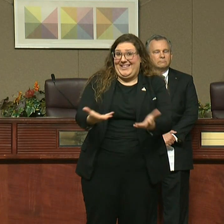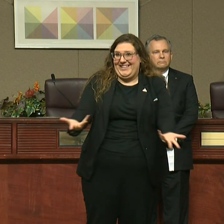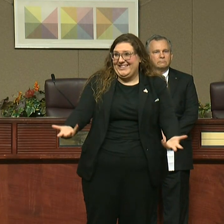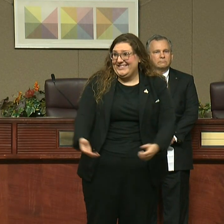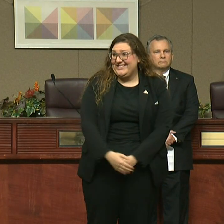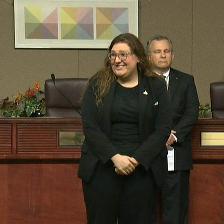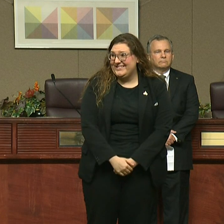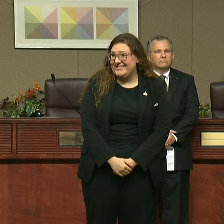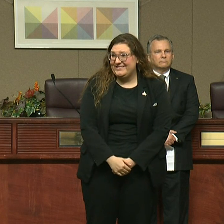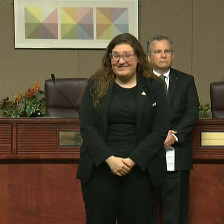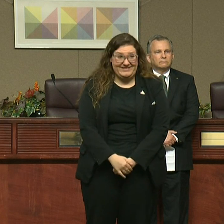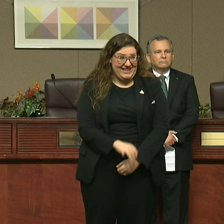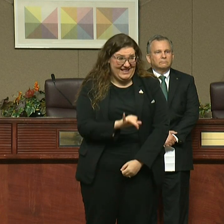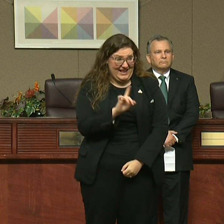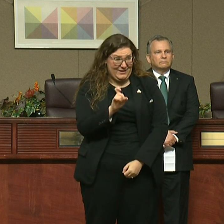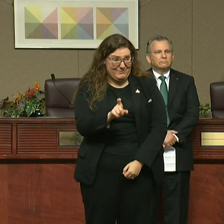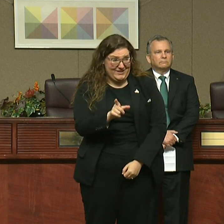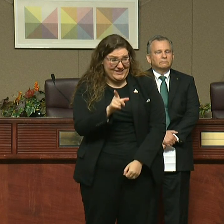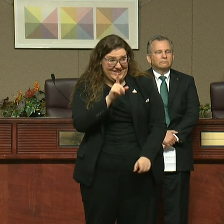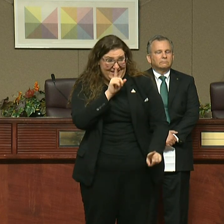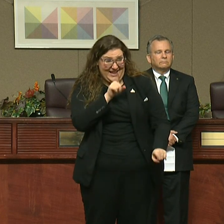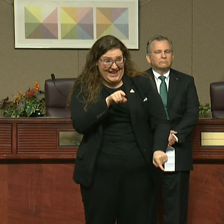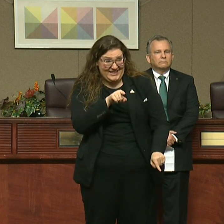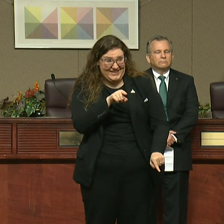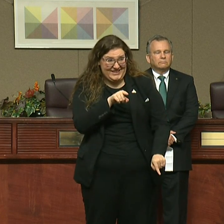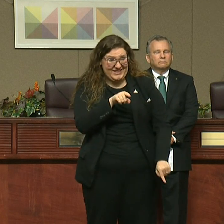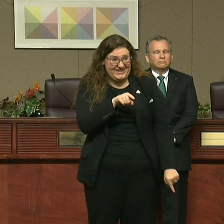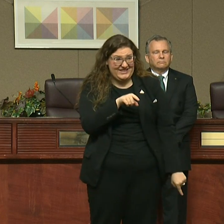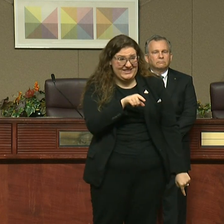Okay, did I answer your question? Yeah, I guess,